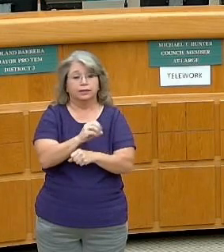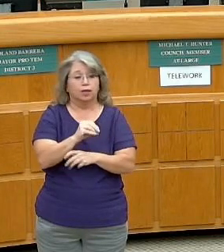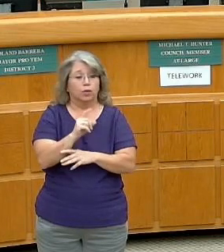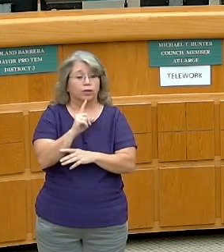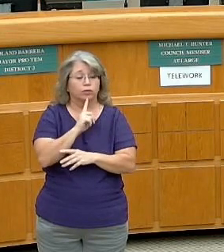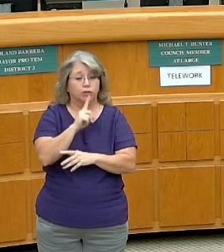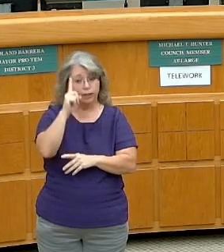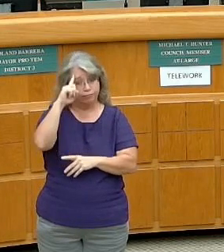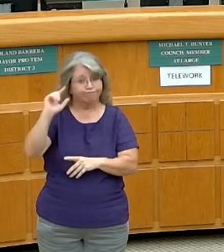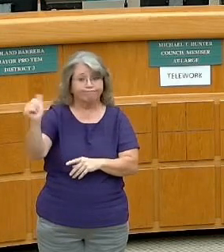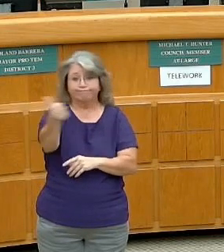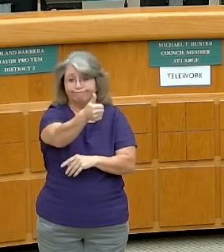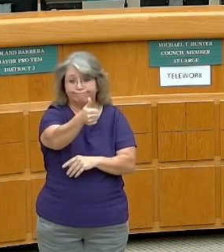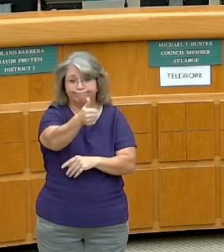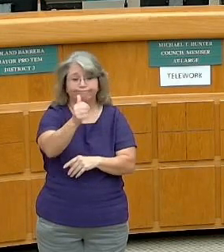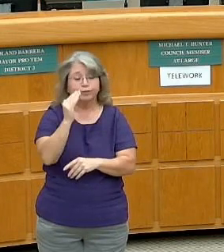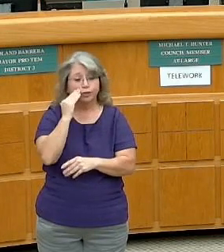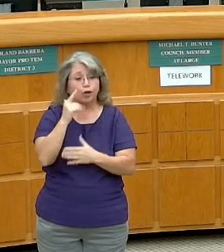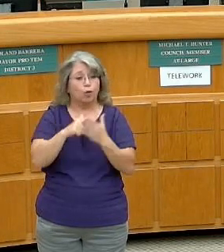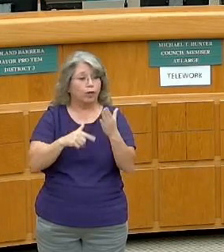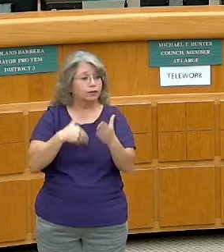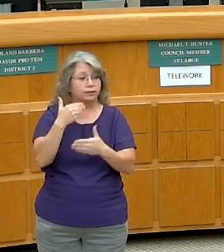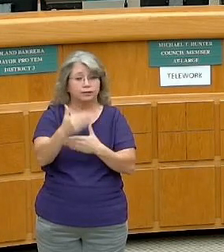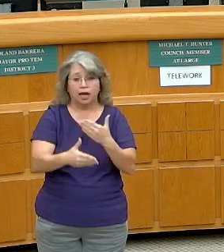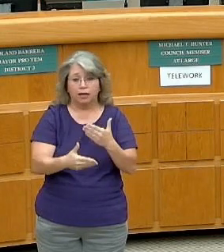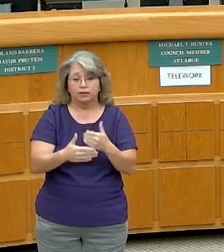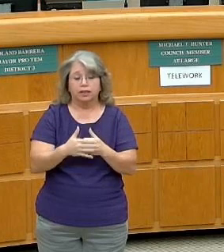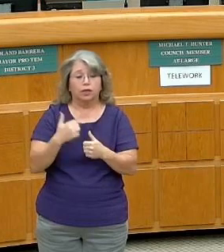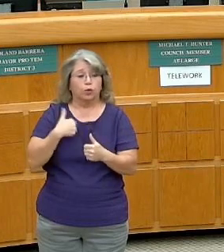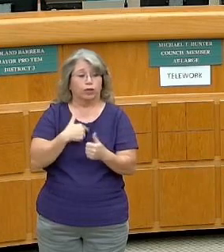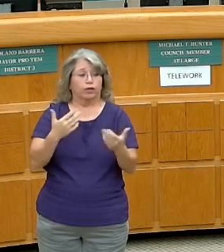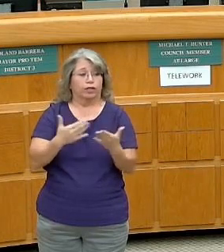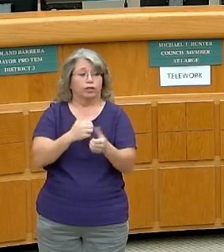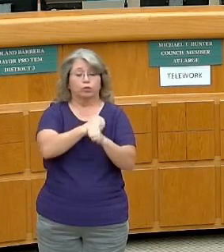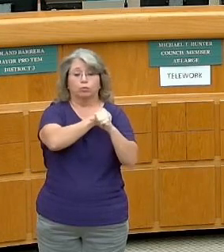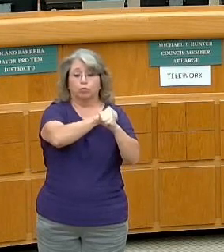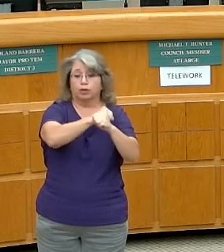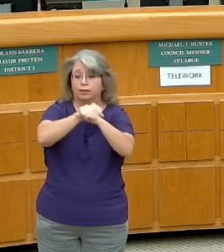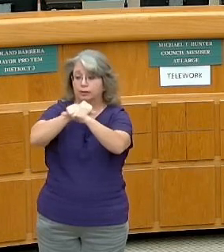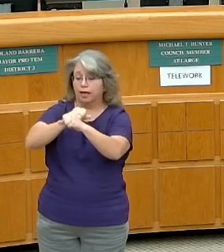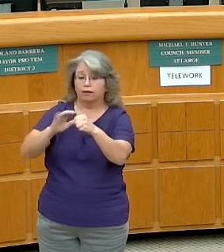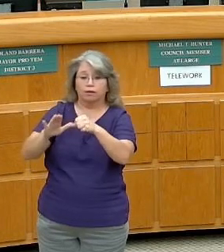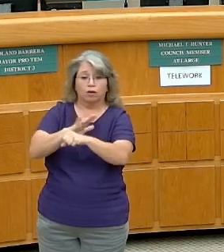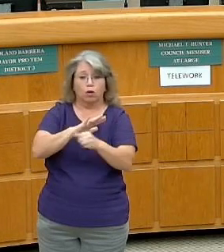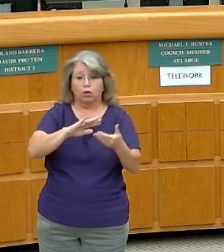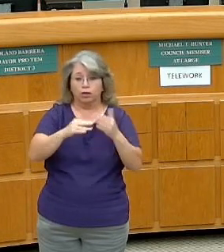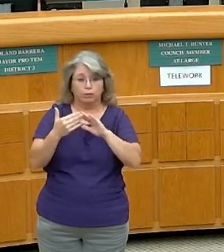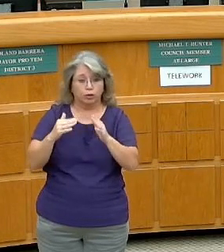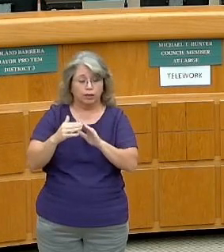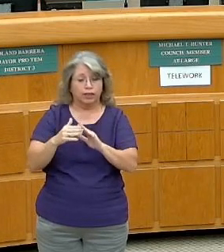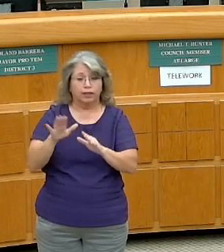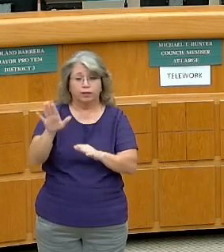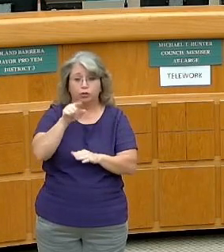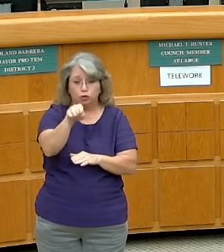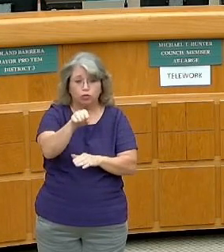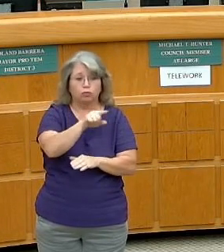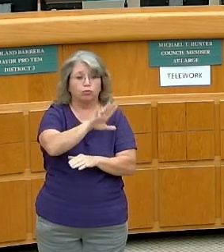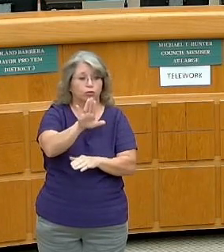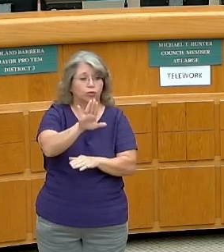community to know what the next step is. We're here to protect the entire community, protect you, your families, and ourselves.